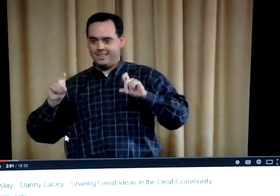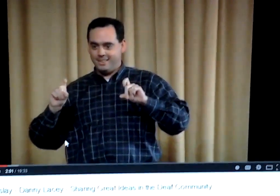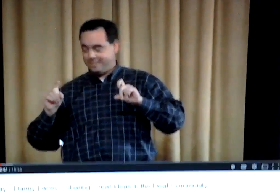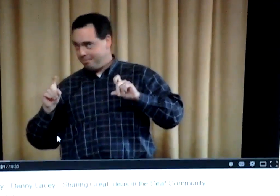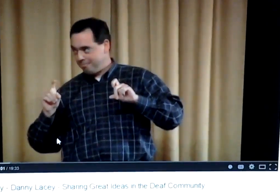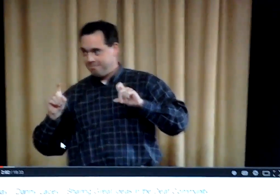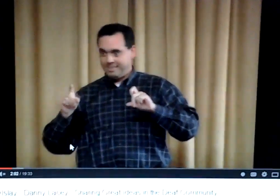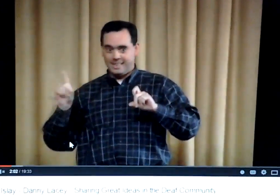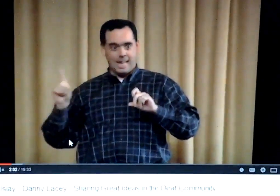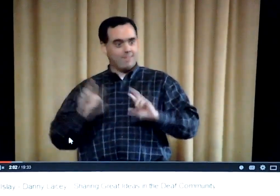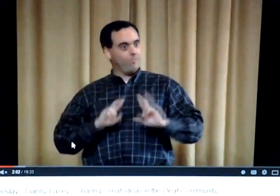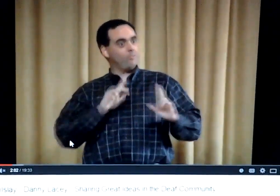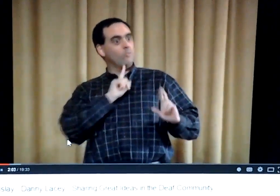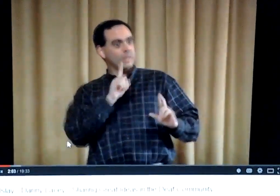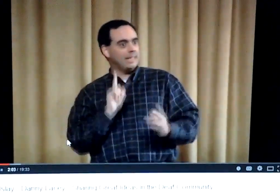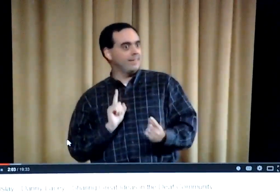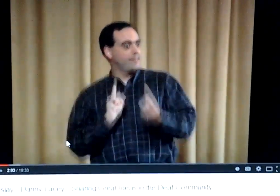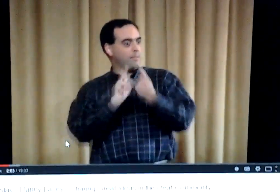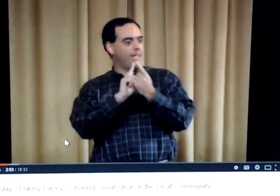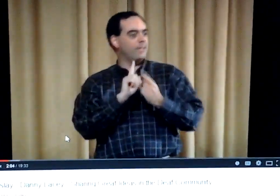A lot of emphasis was about student testing.